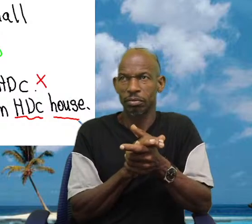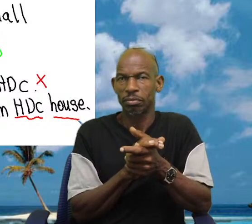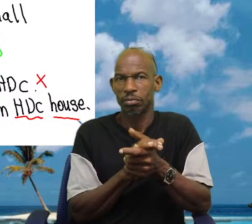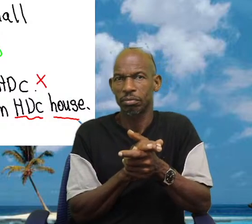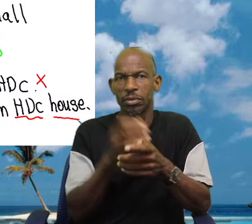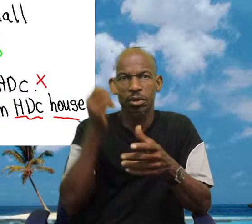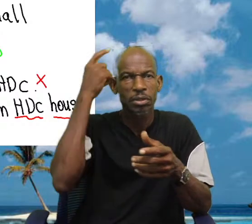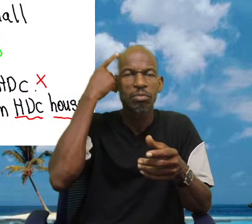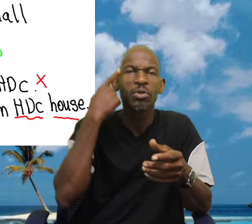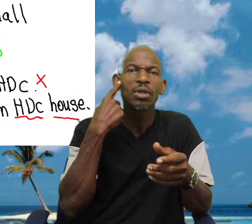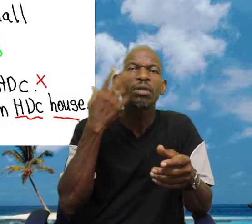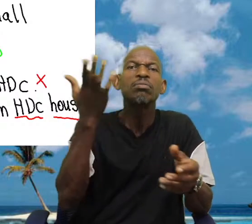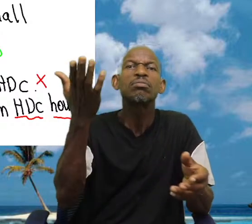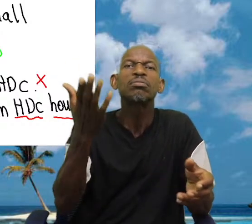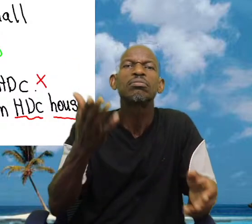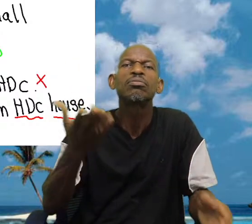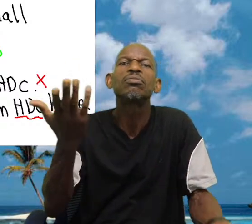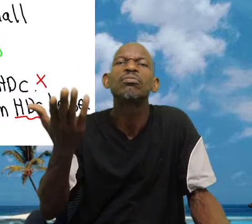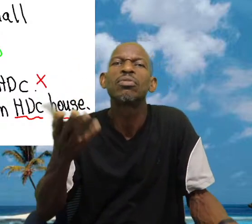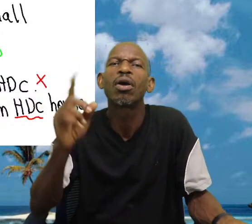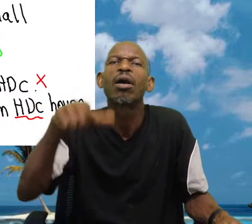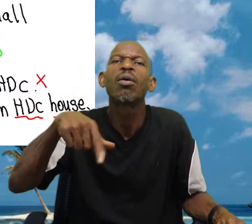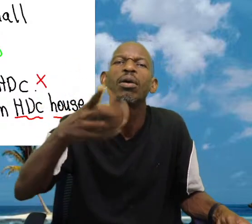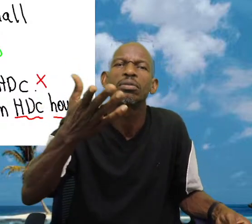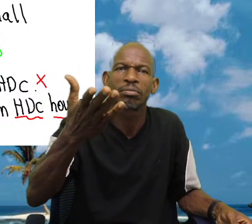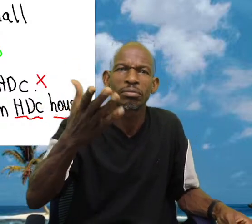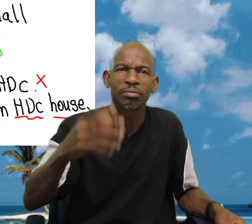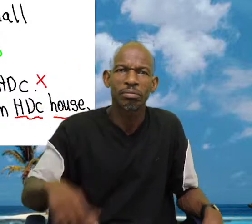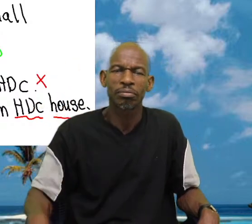Yes, Sabriki, go ahead. Give me a question.